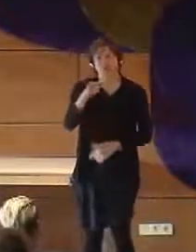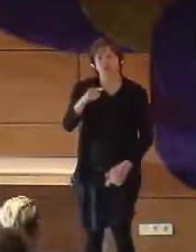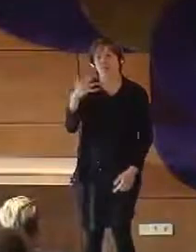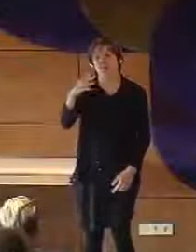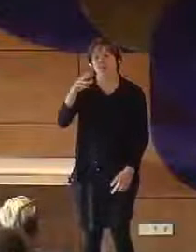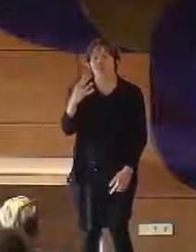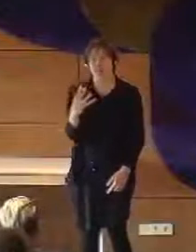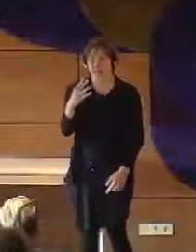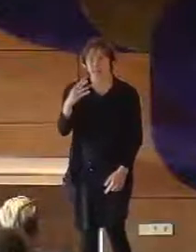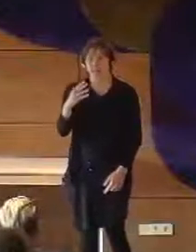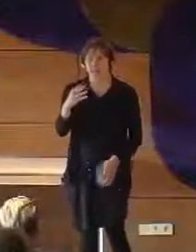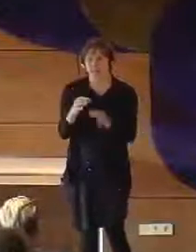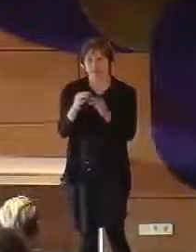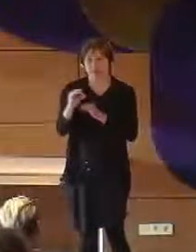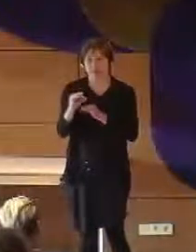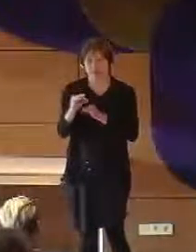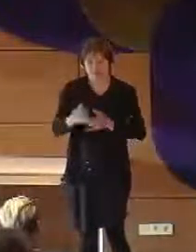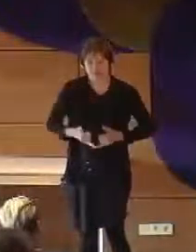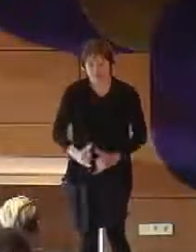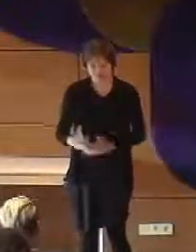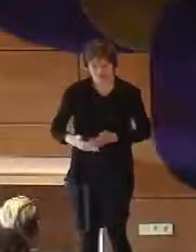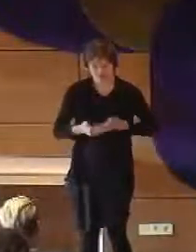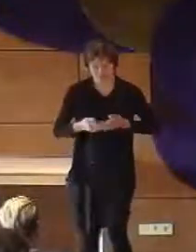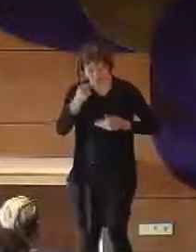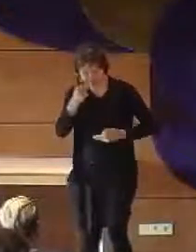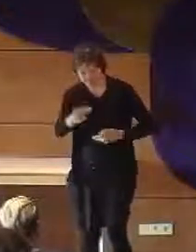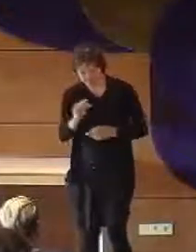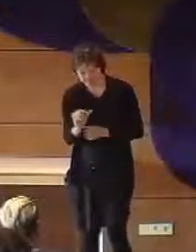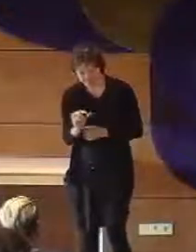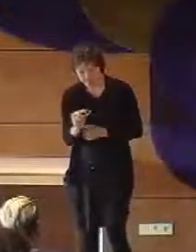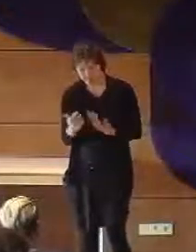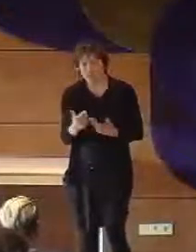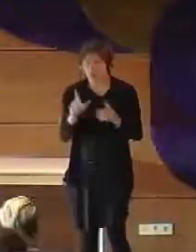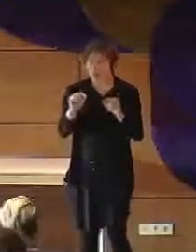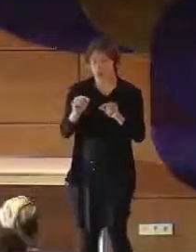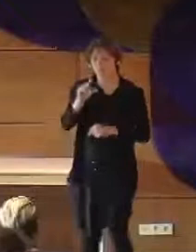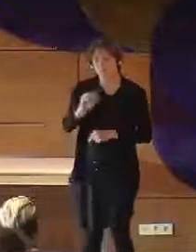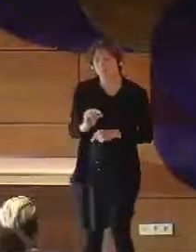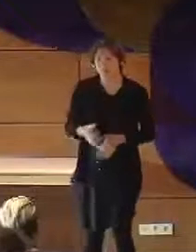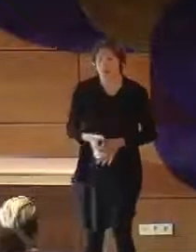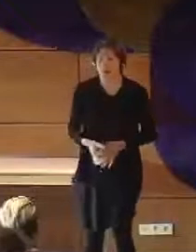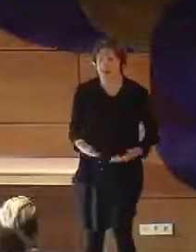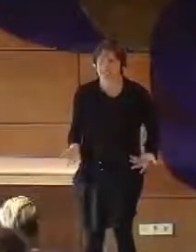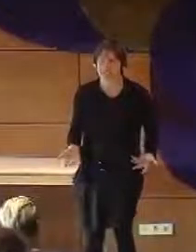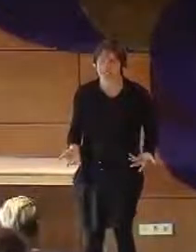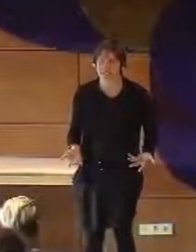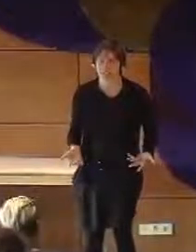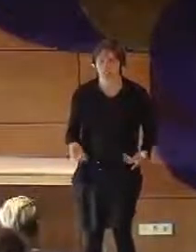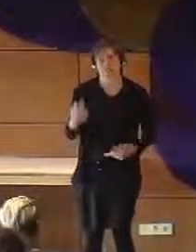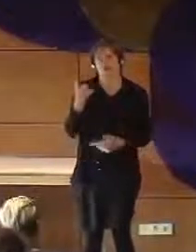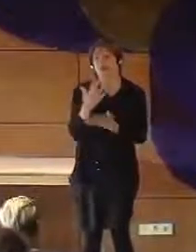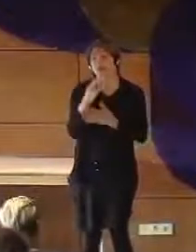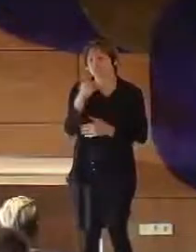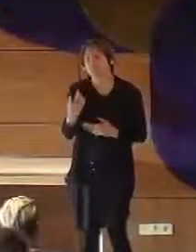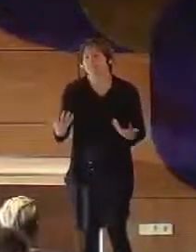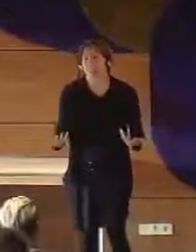be a micropenis. But as I've said before, pubic hair can arise from different